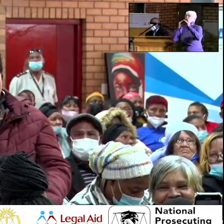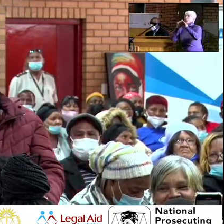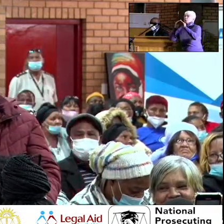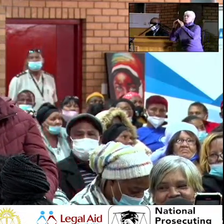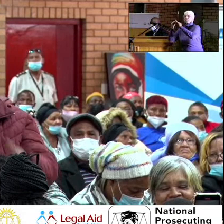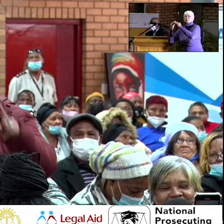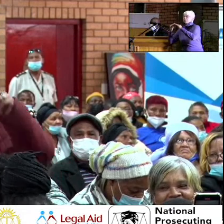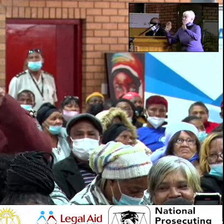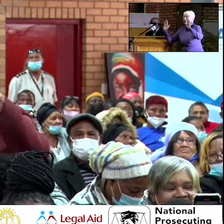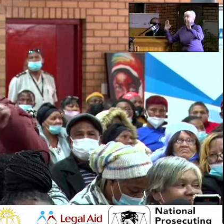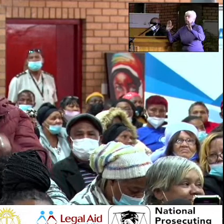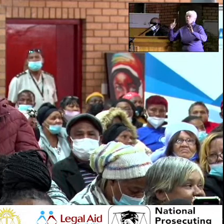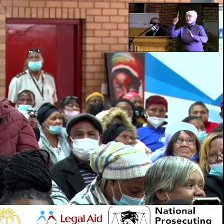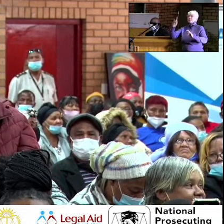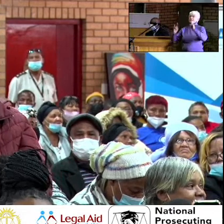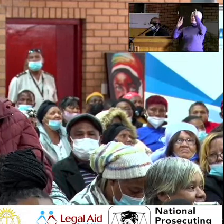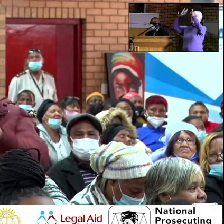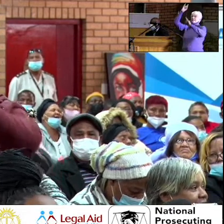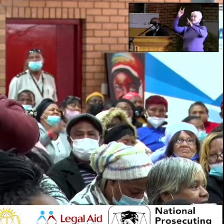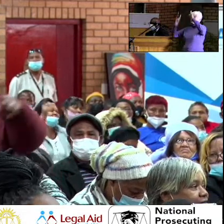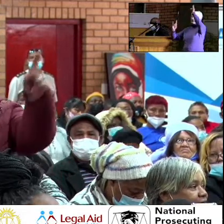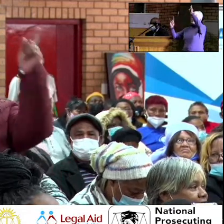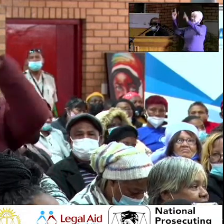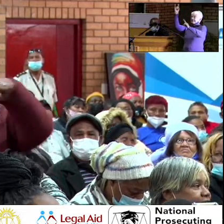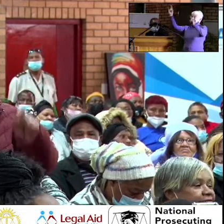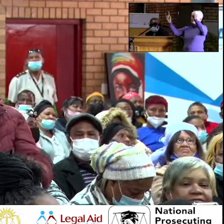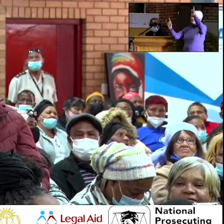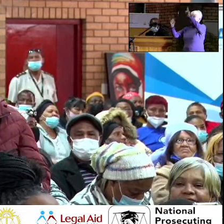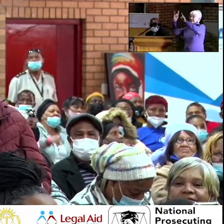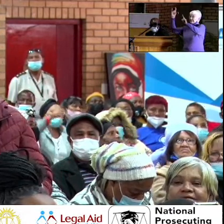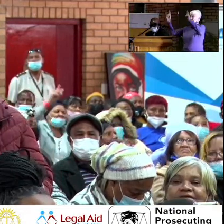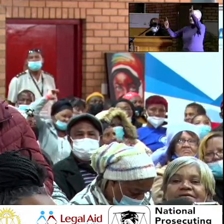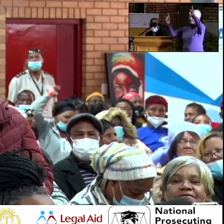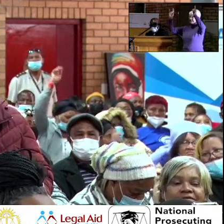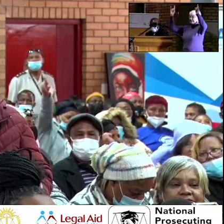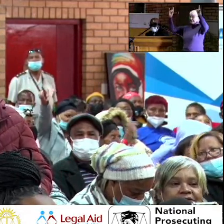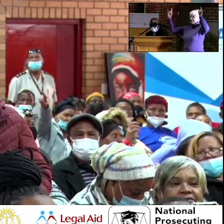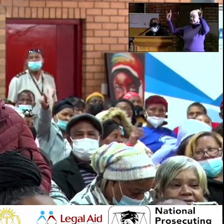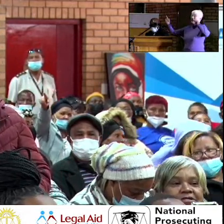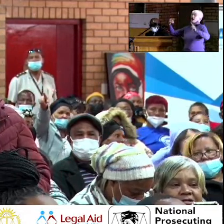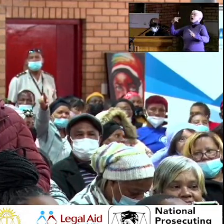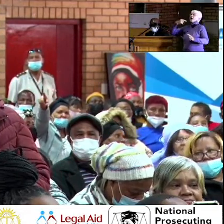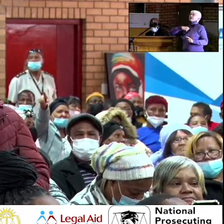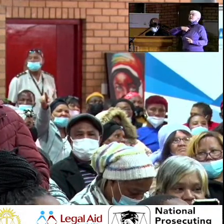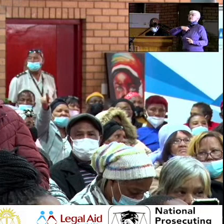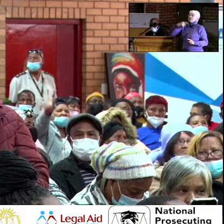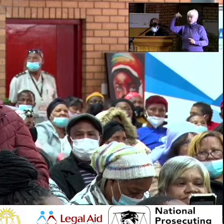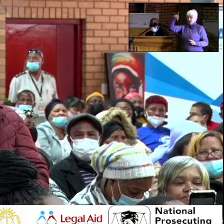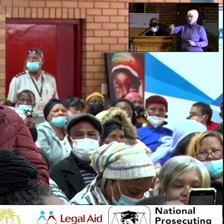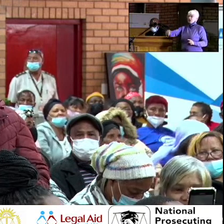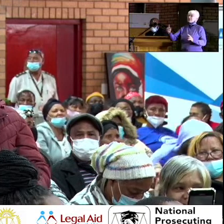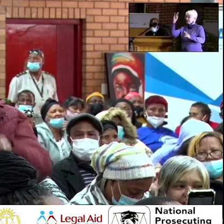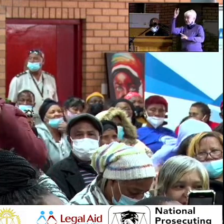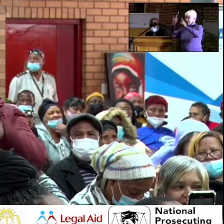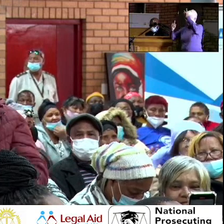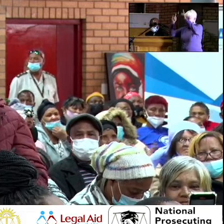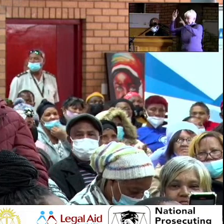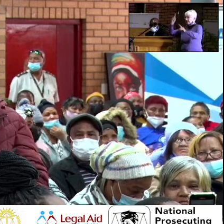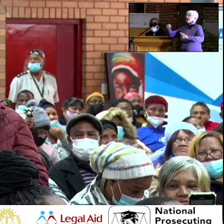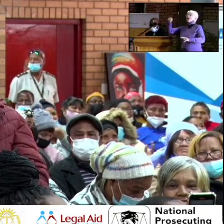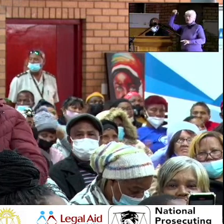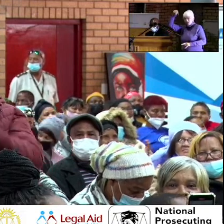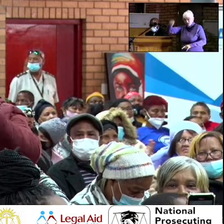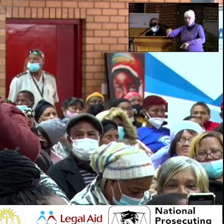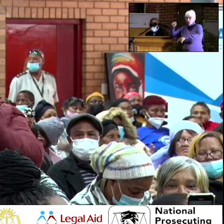station is too small to accommodate all our people in this community. You understand? It's too